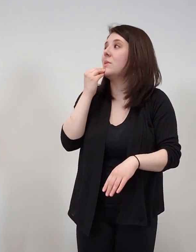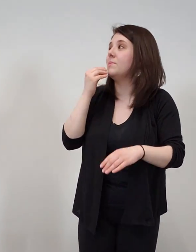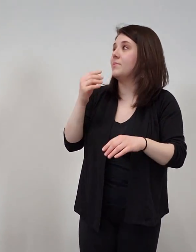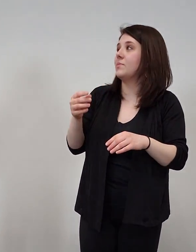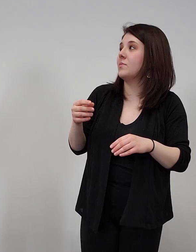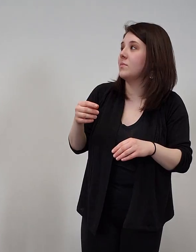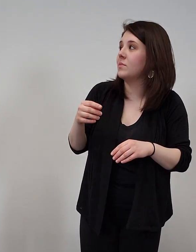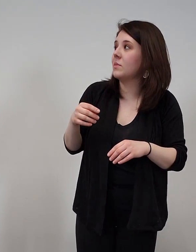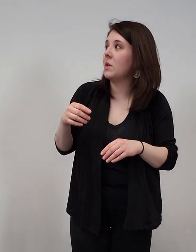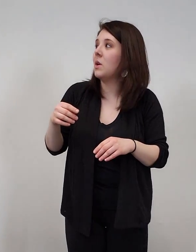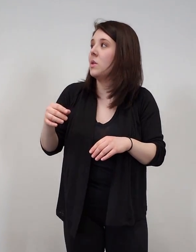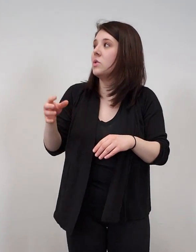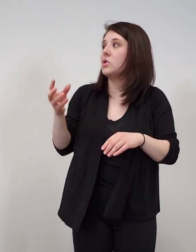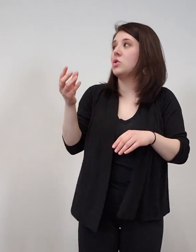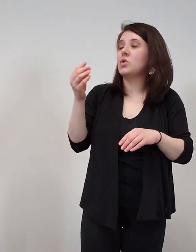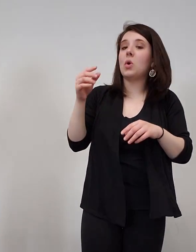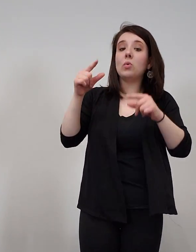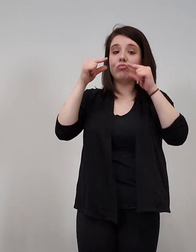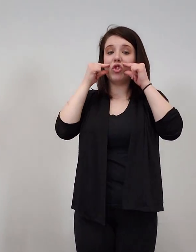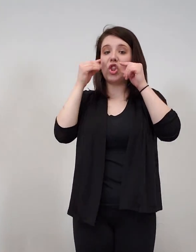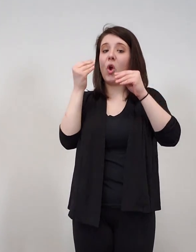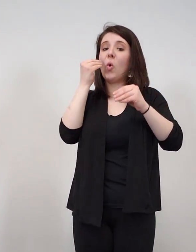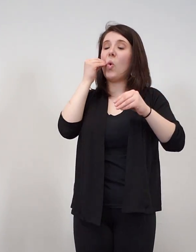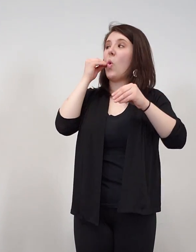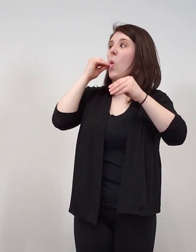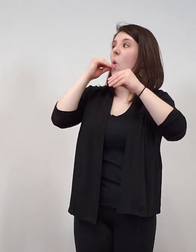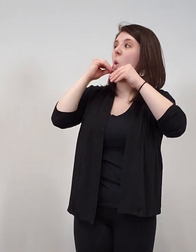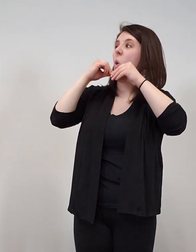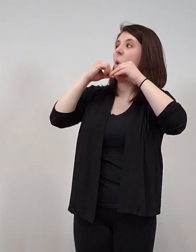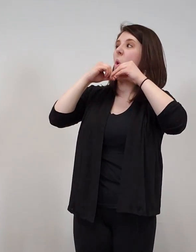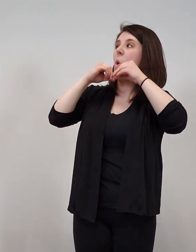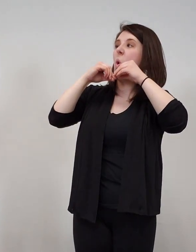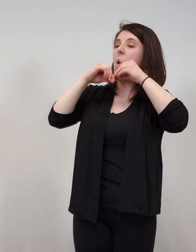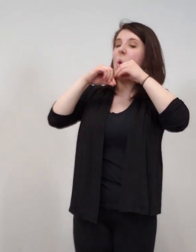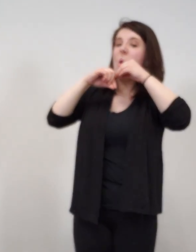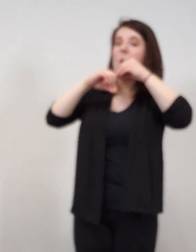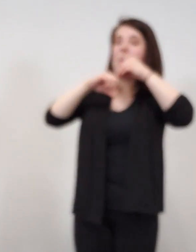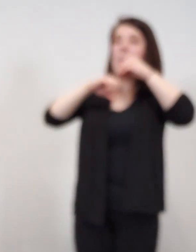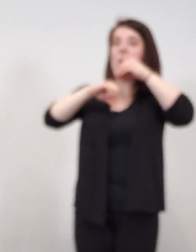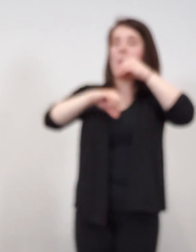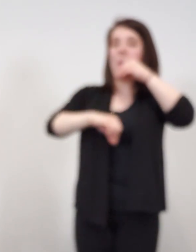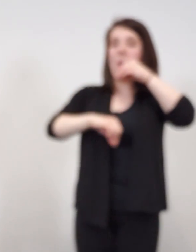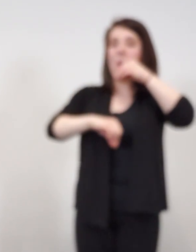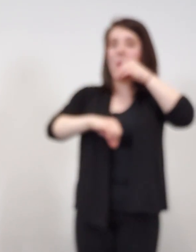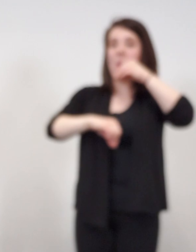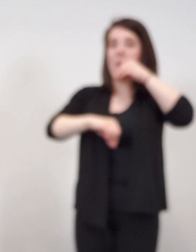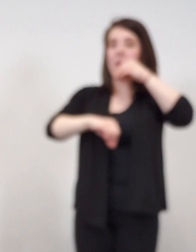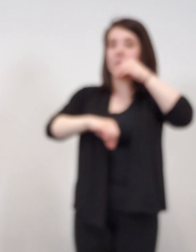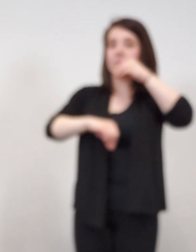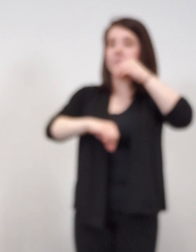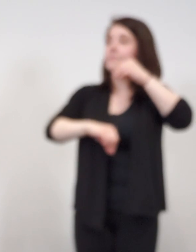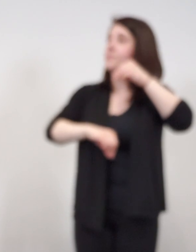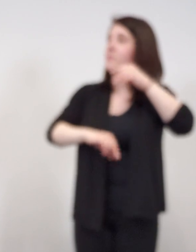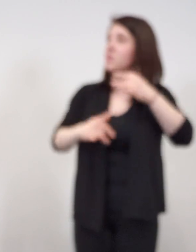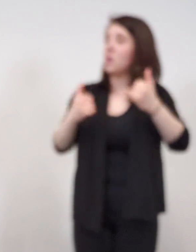Another function of the digestive system is to digest the food.